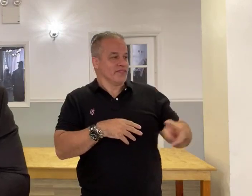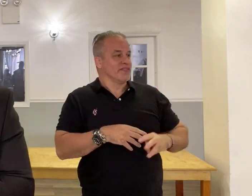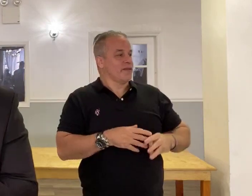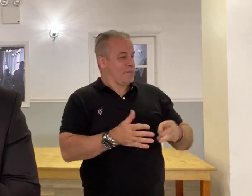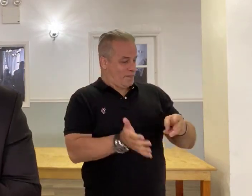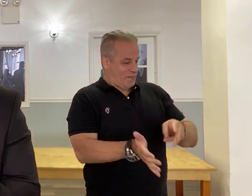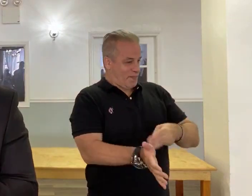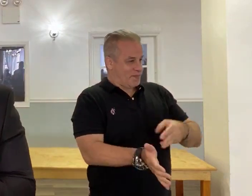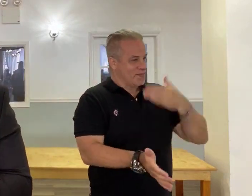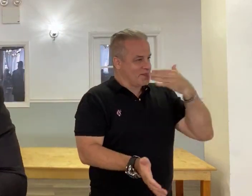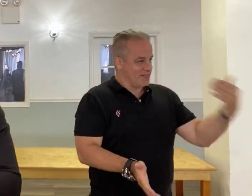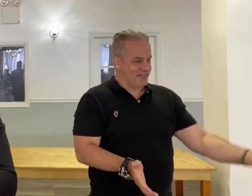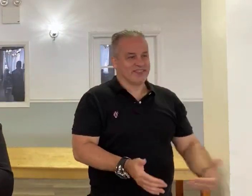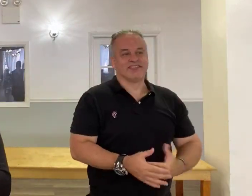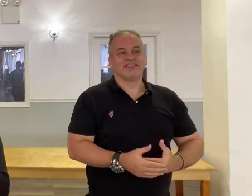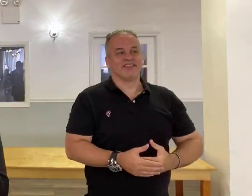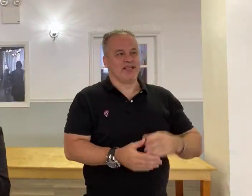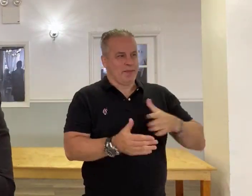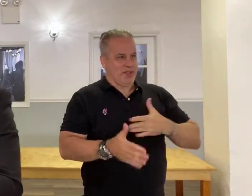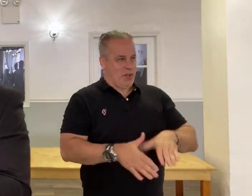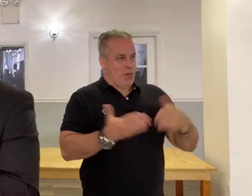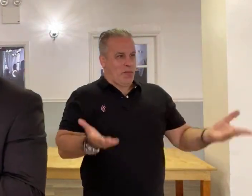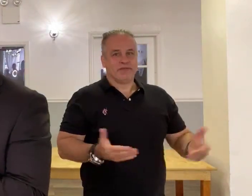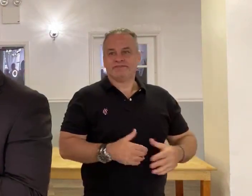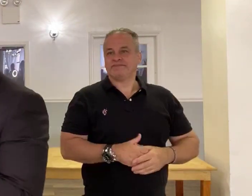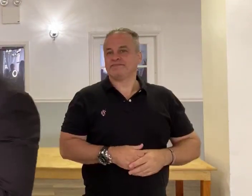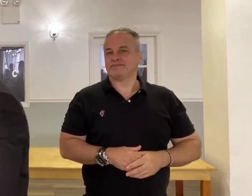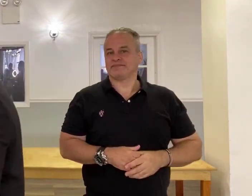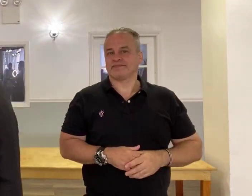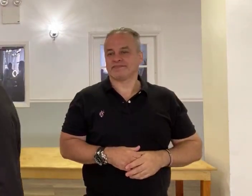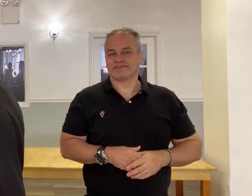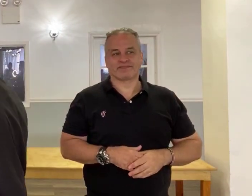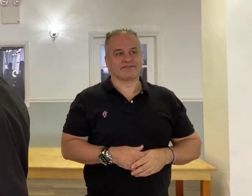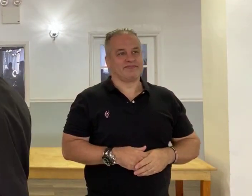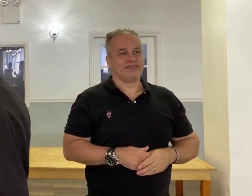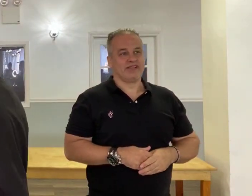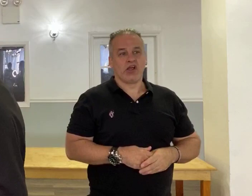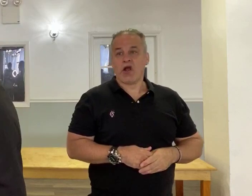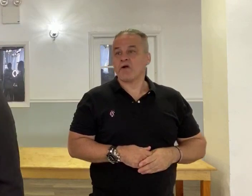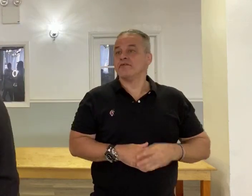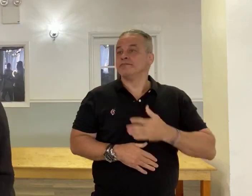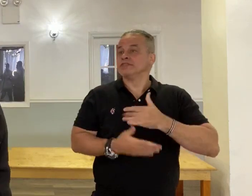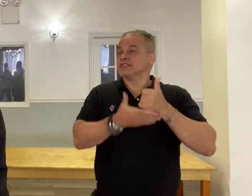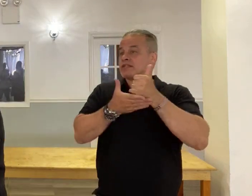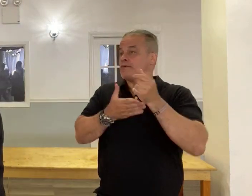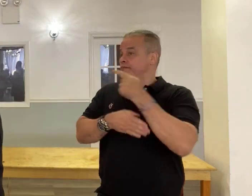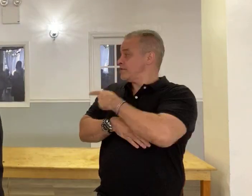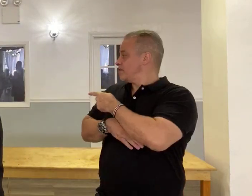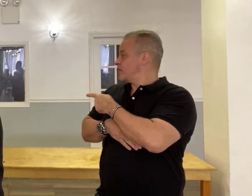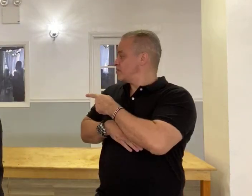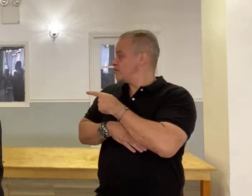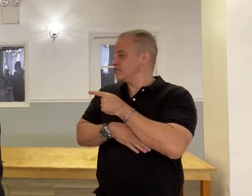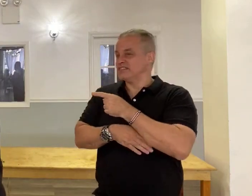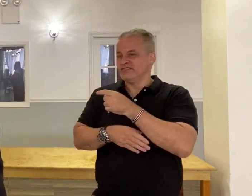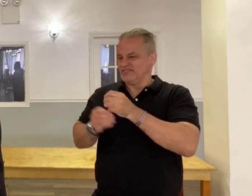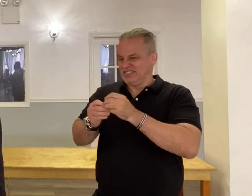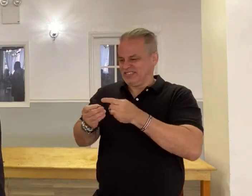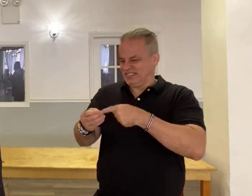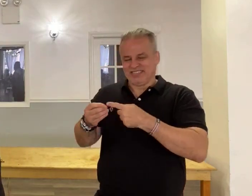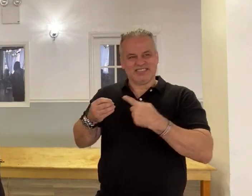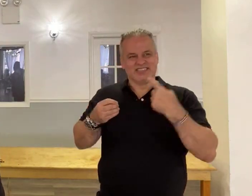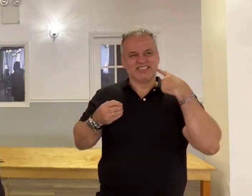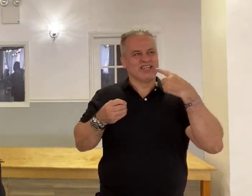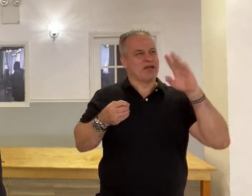There he is, come on over. If you would, play around with this for me, please. And batteries are there. Those are not my